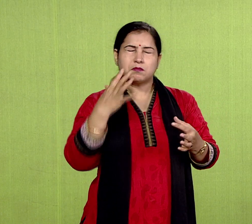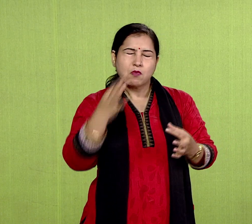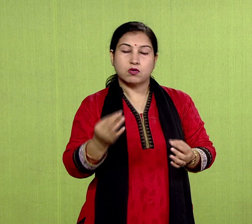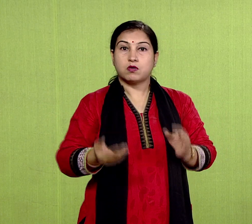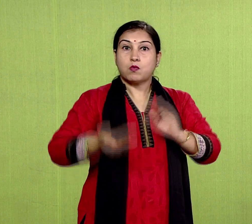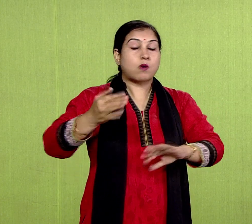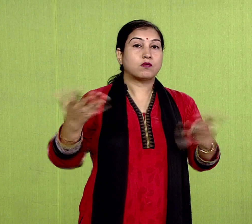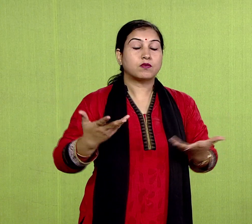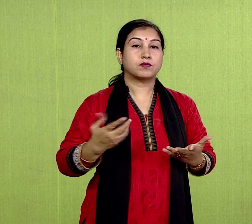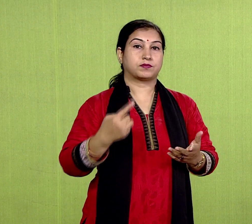It is also known as